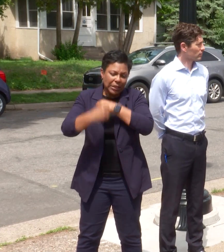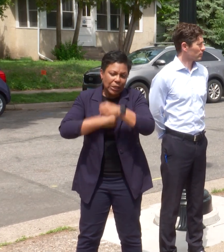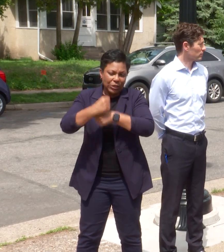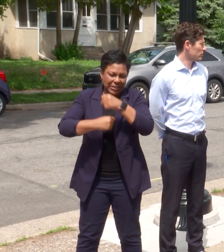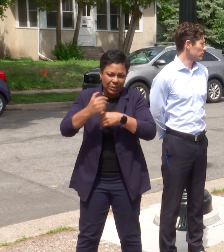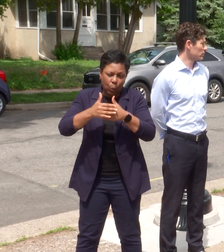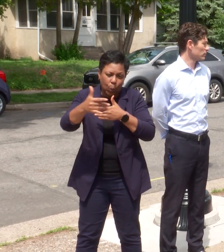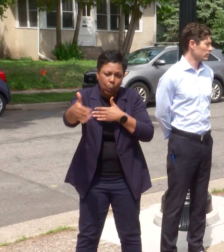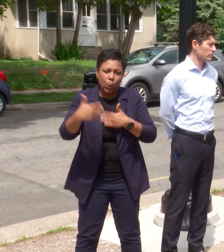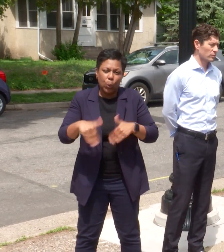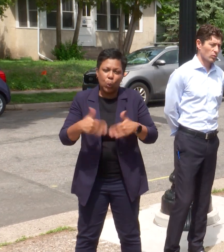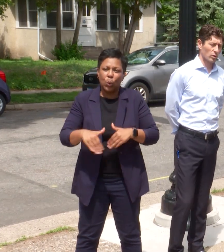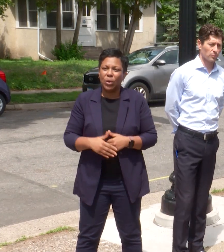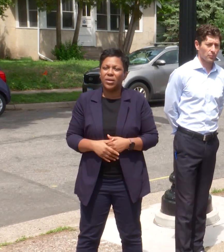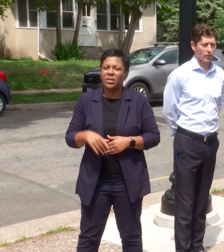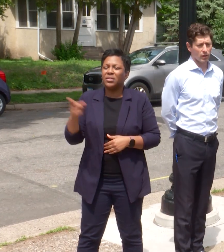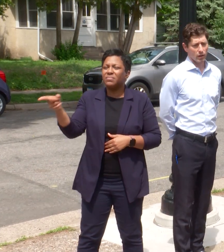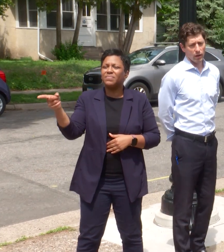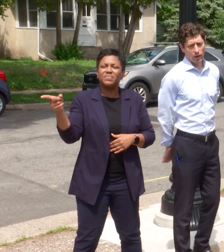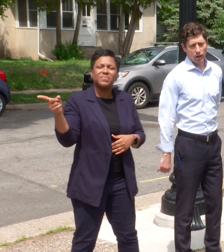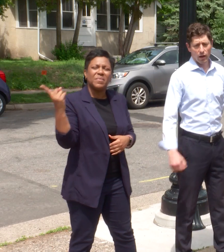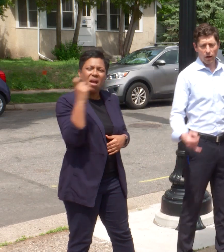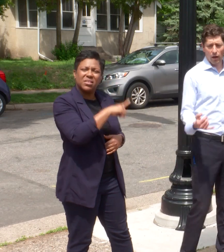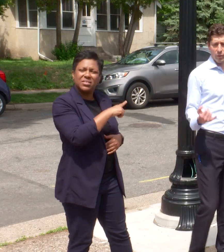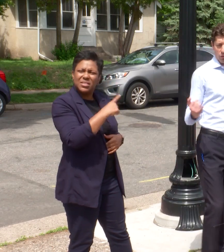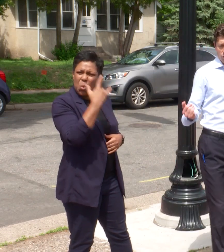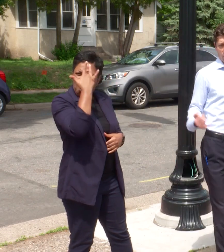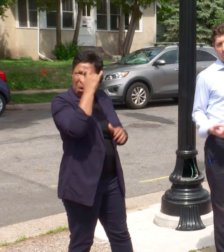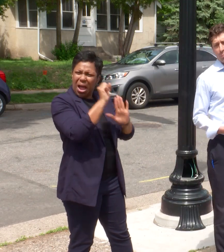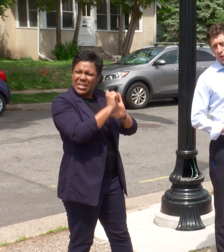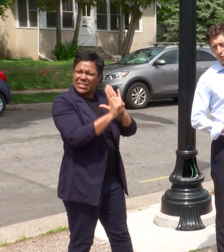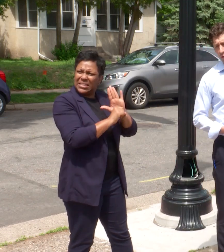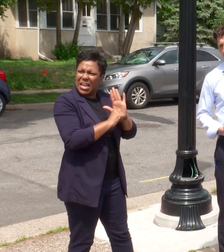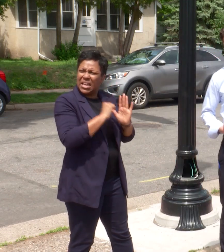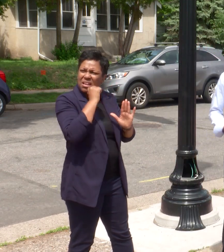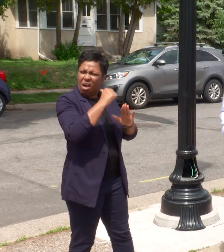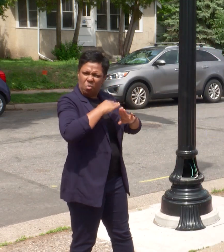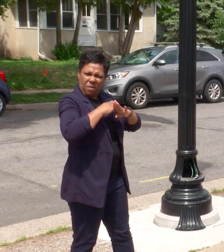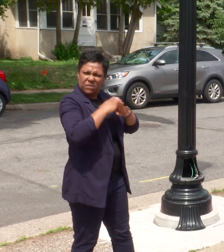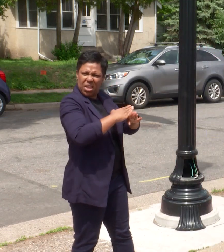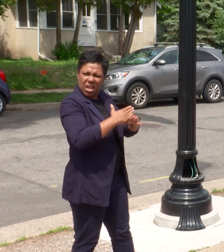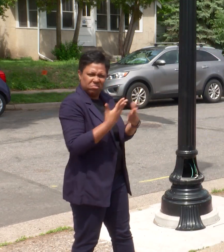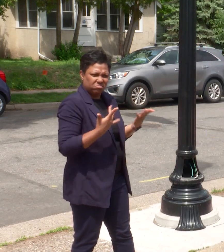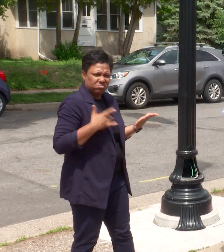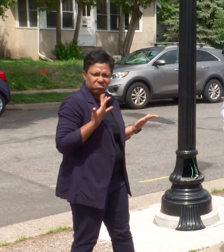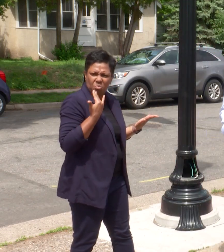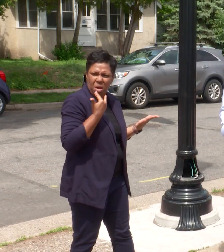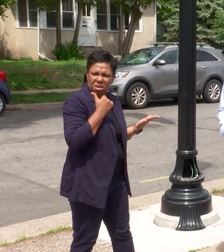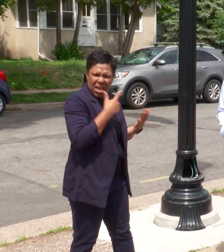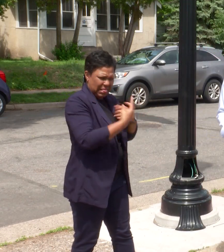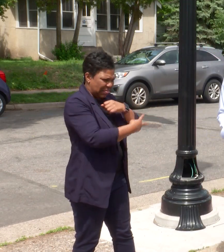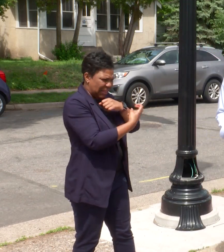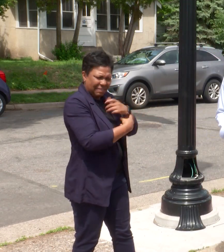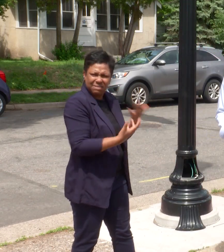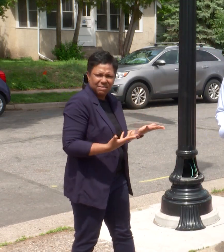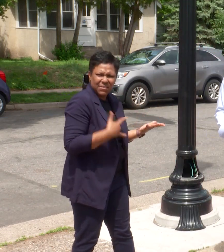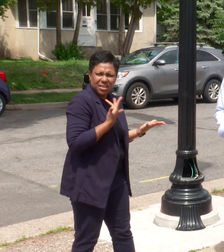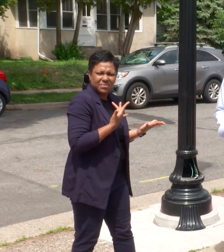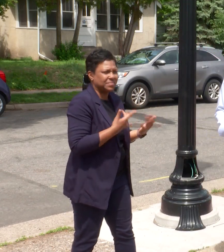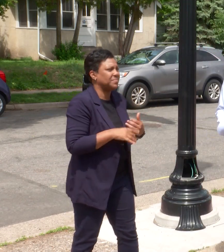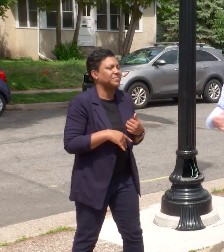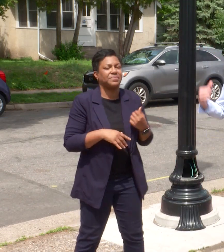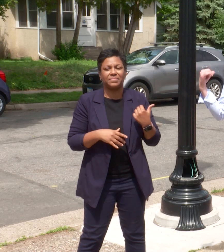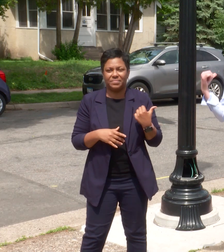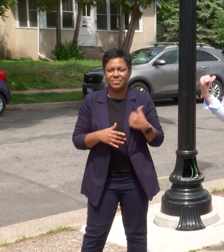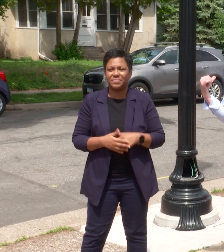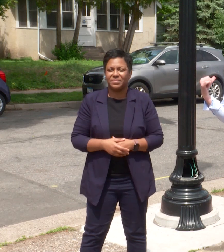take that? Well, I mean, there's a couple pieces that you should be considering if you yourself are